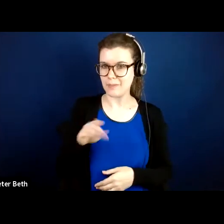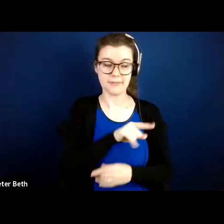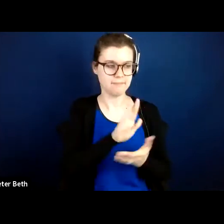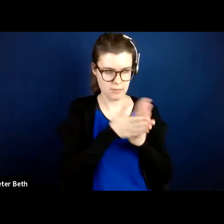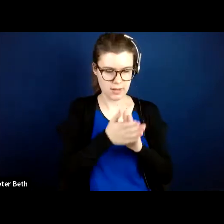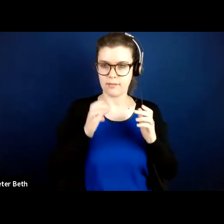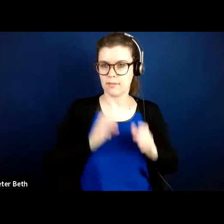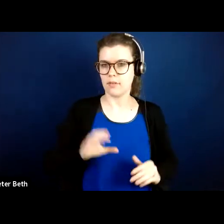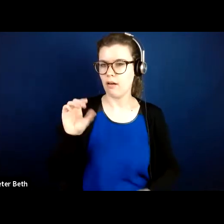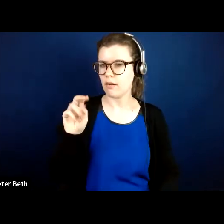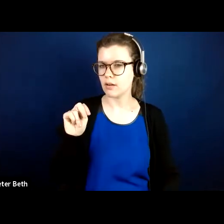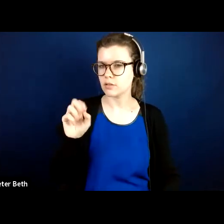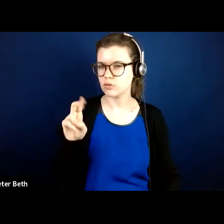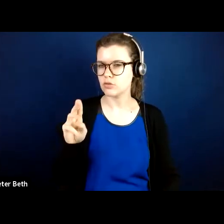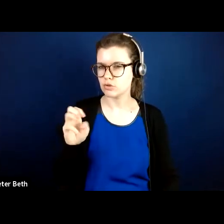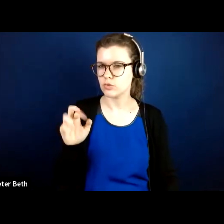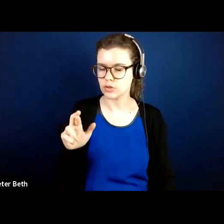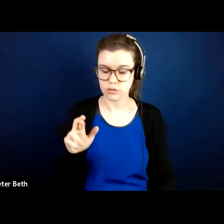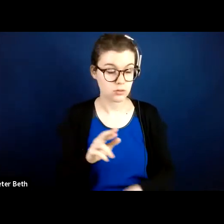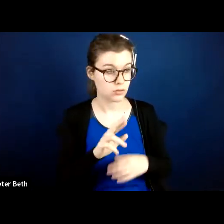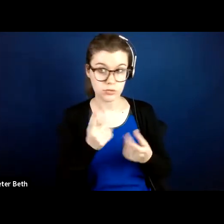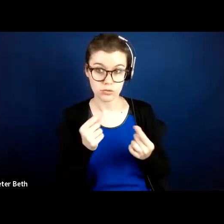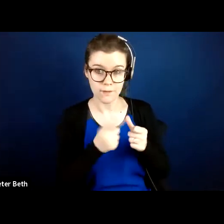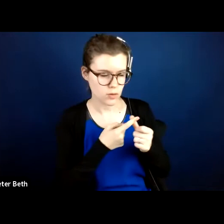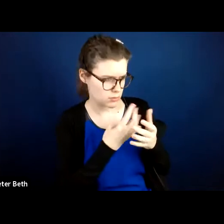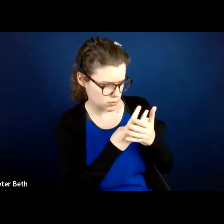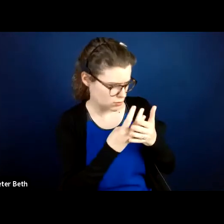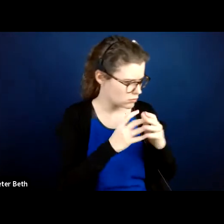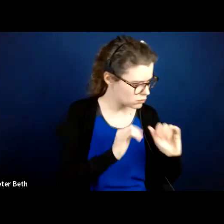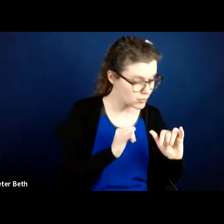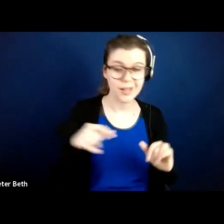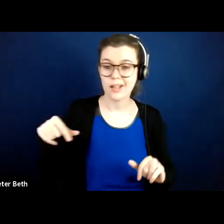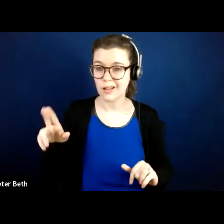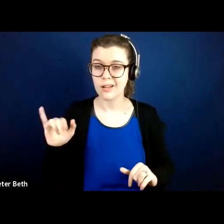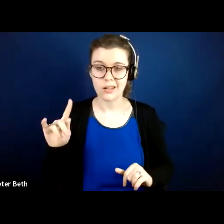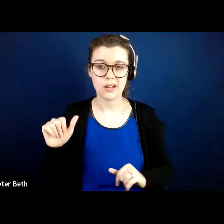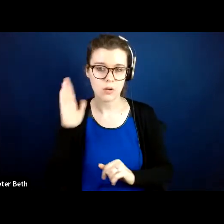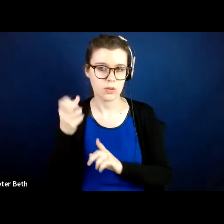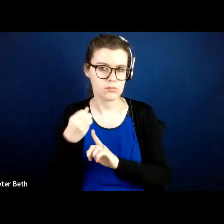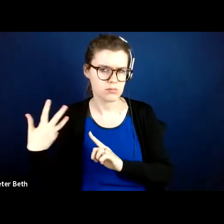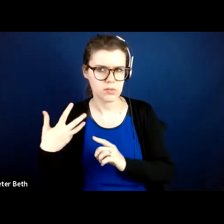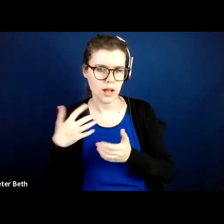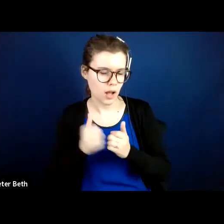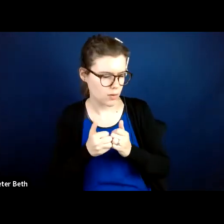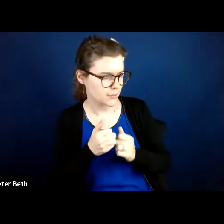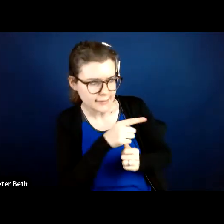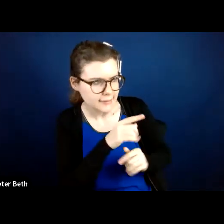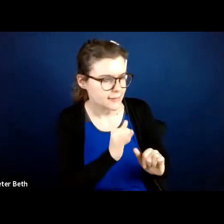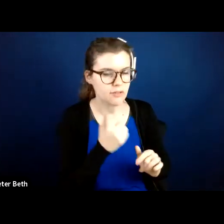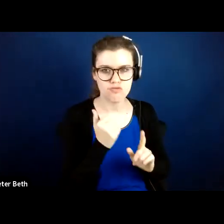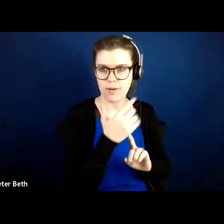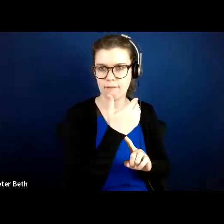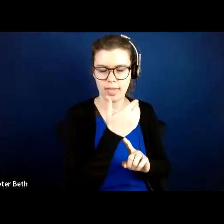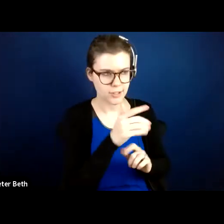is when we do some initial screening. Kita will talk later about identifying some red flags and